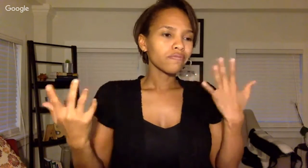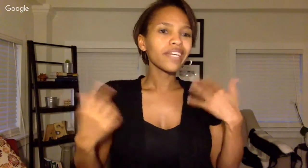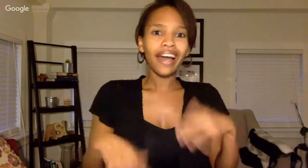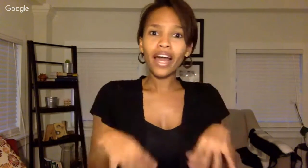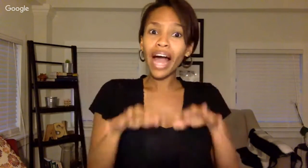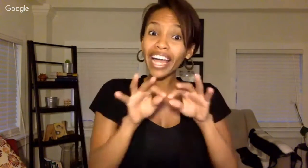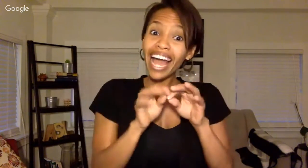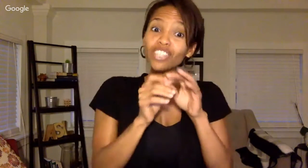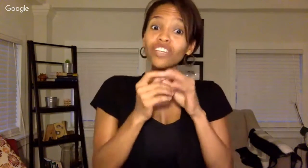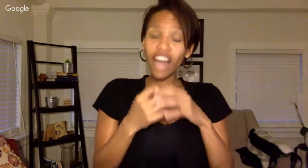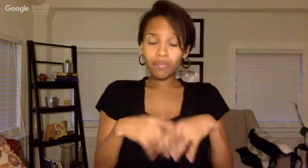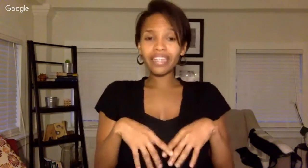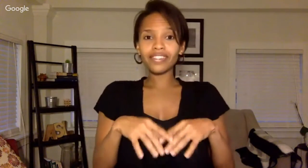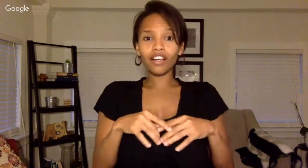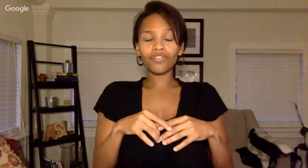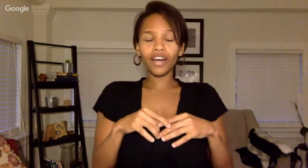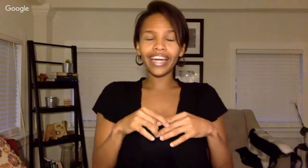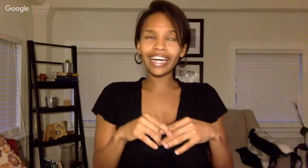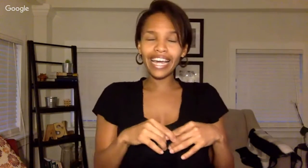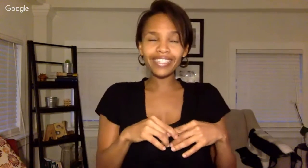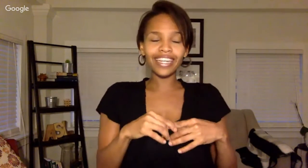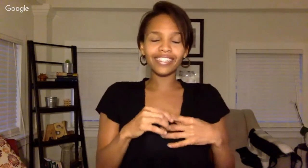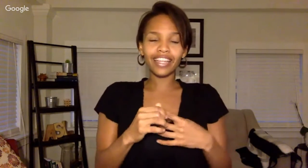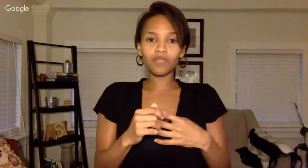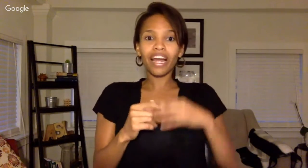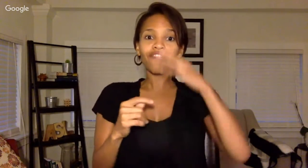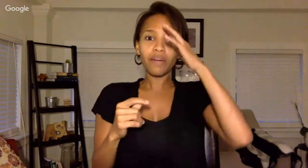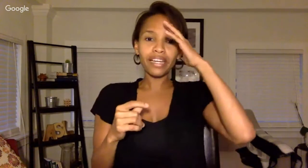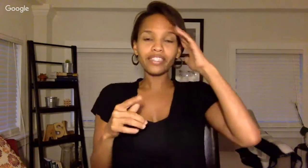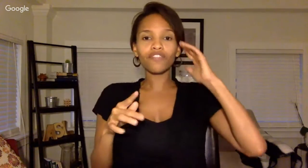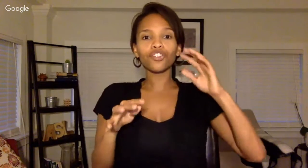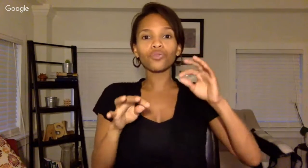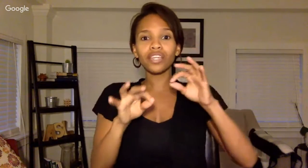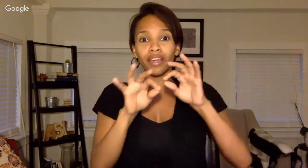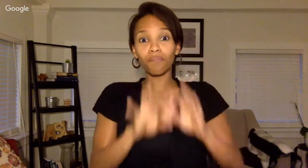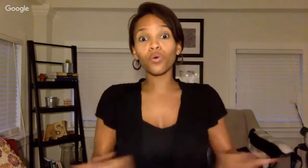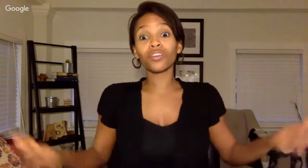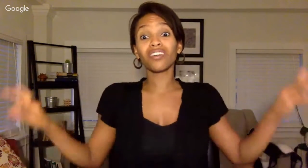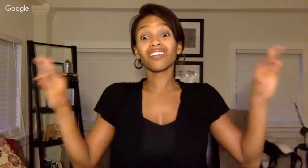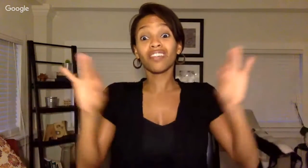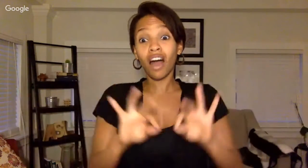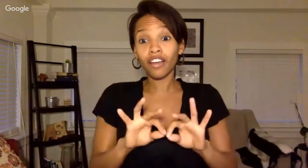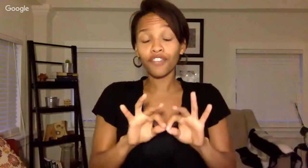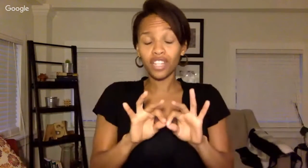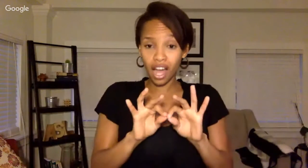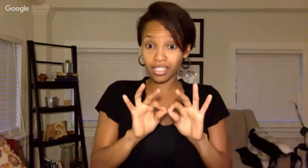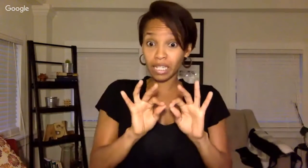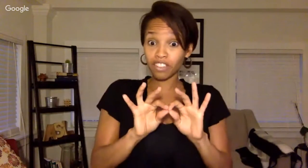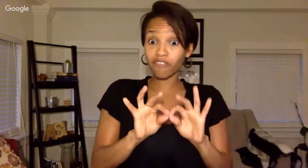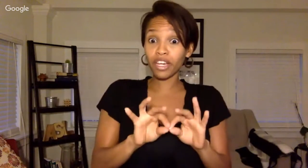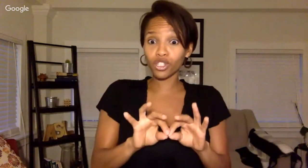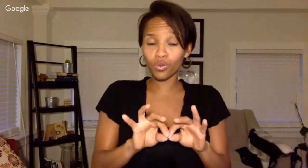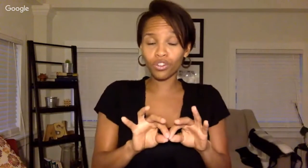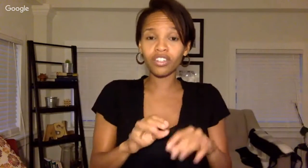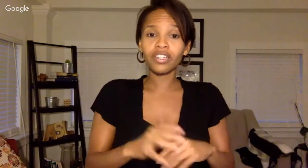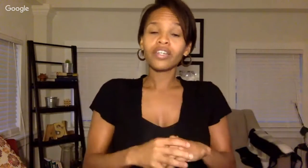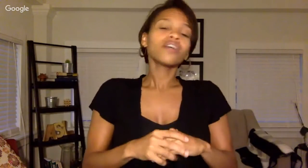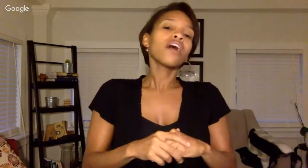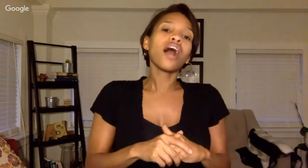Yeah, I actually find myself, I hesitate to say this, but I find myself using important a lot for the concept of make sure.